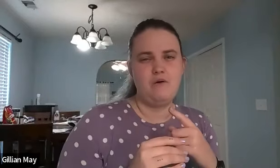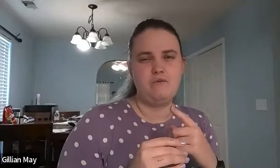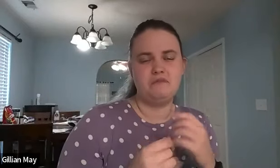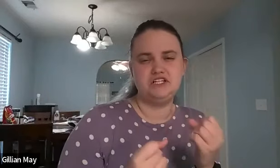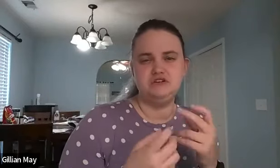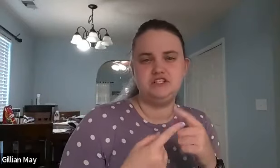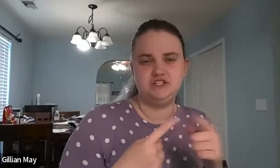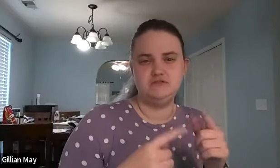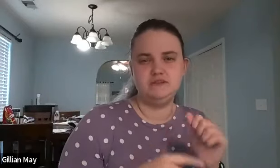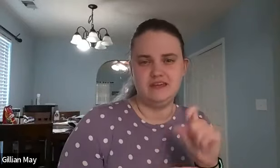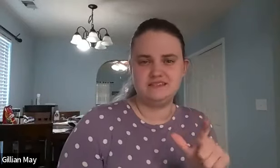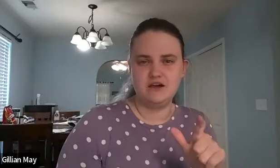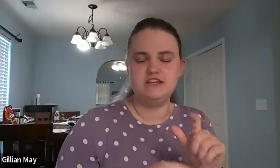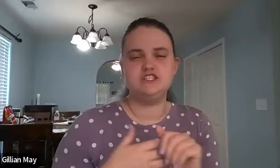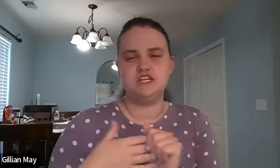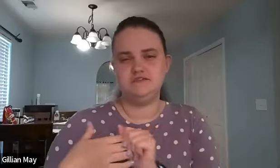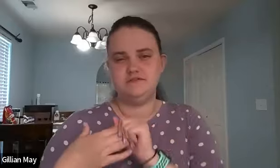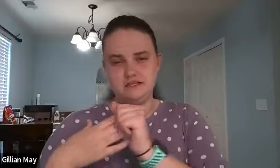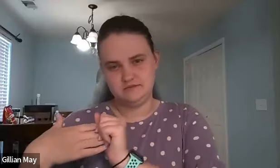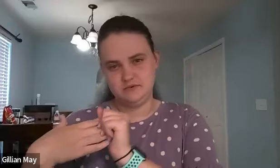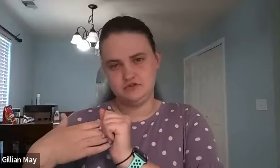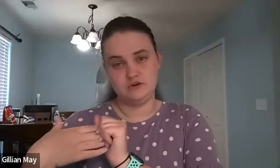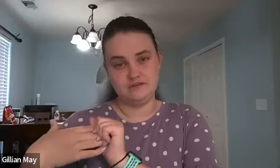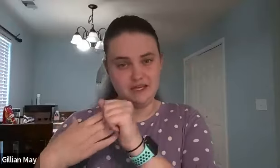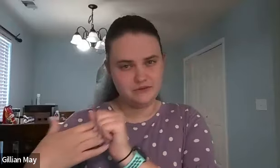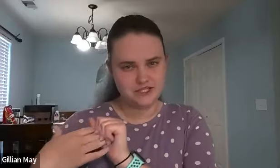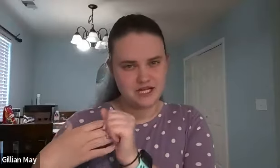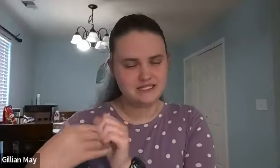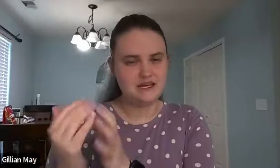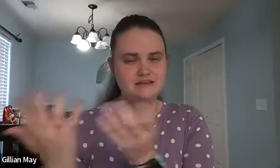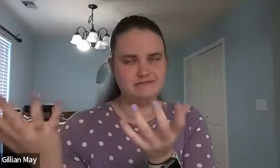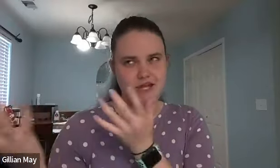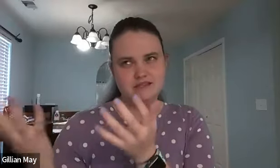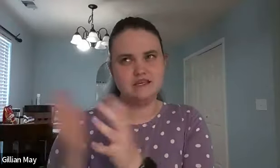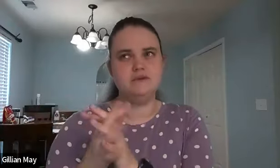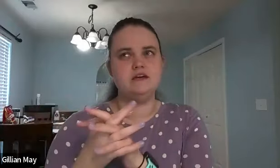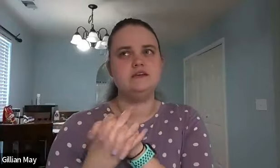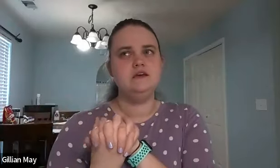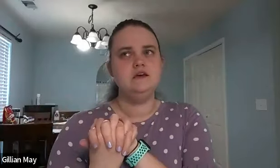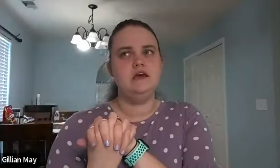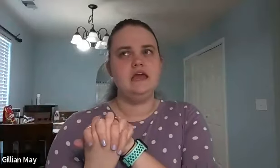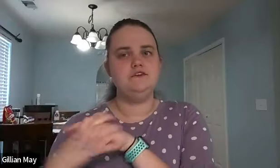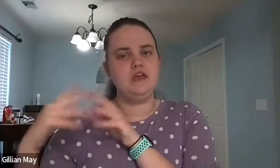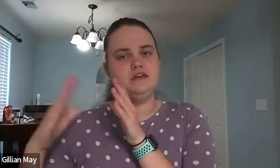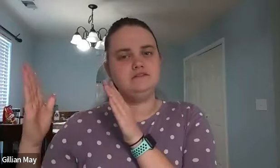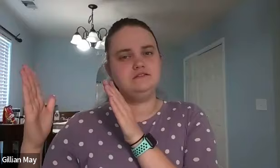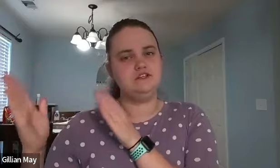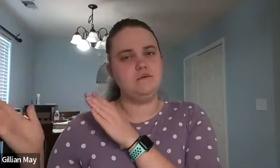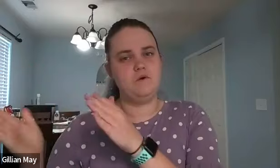how much you can do with ASL. It's such a flexible sort of language, I kind of say, because if you can't do it one